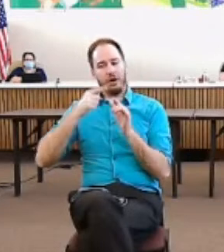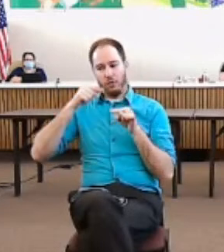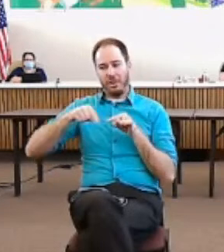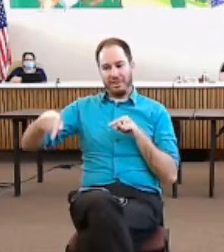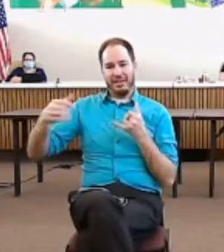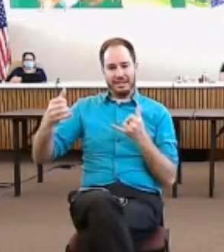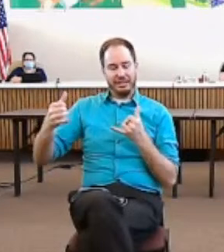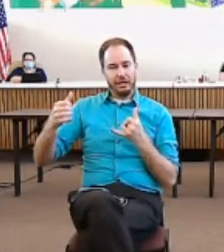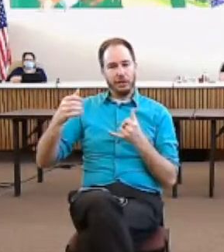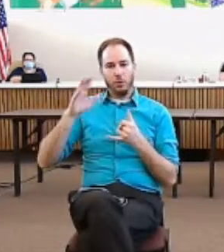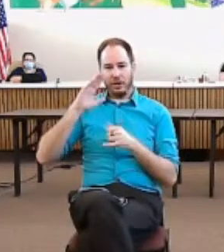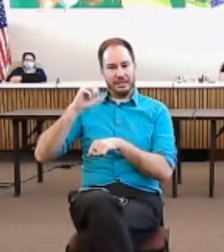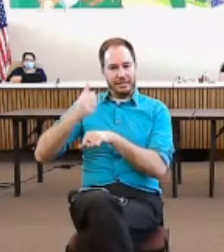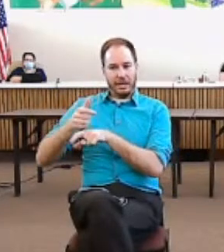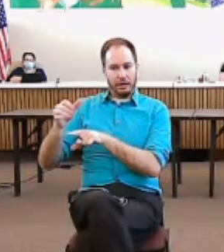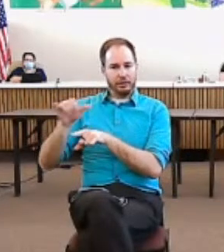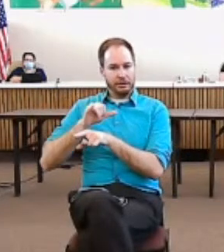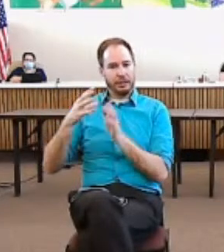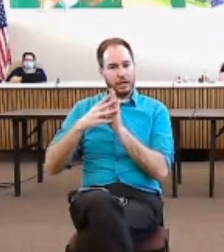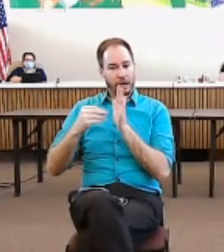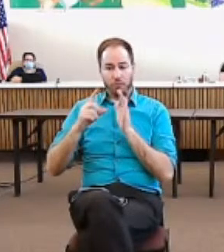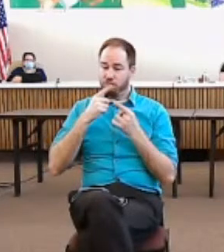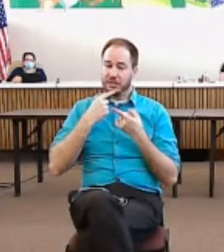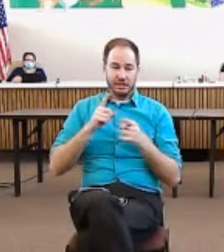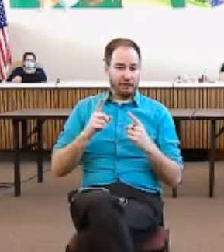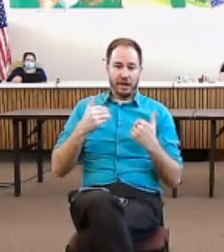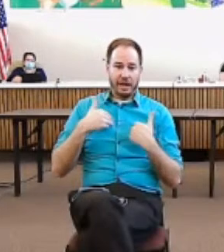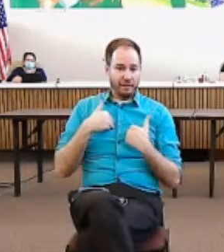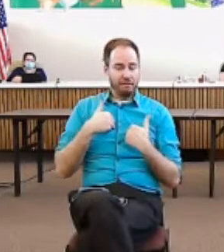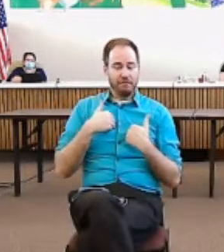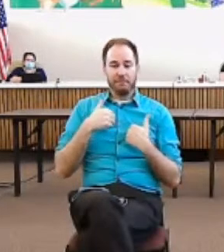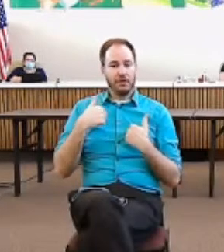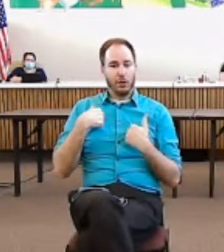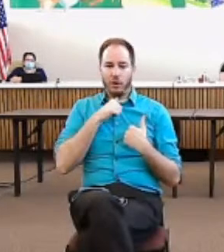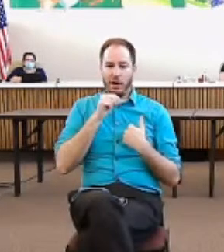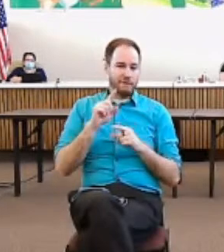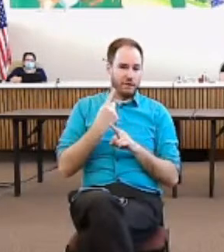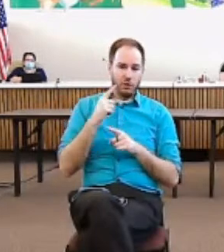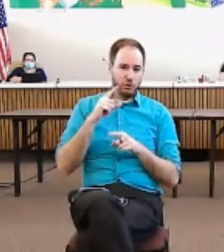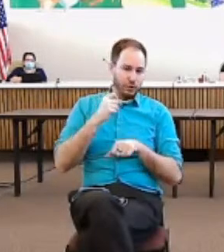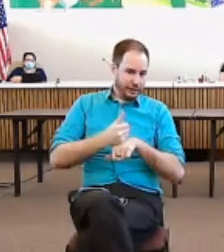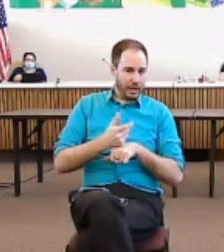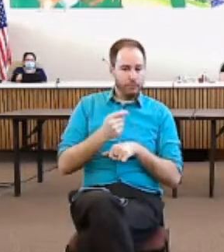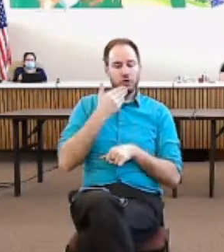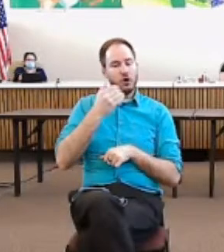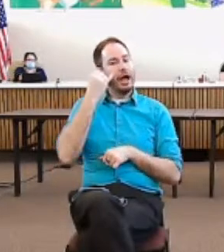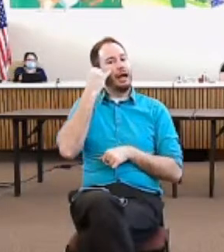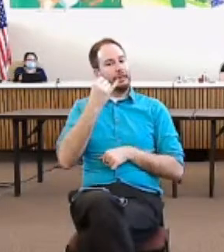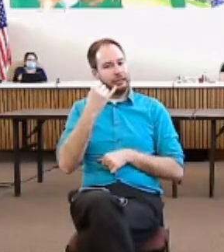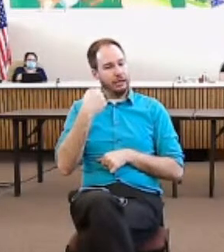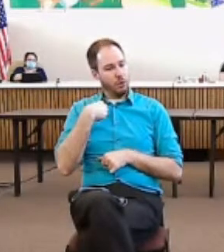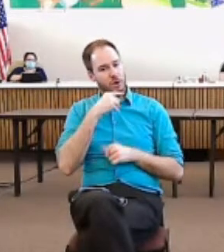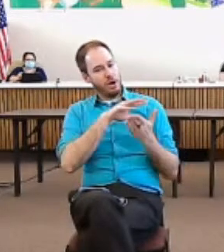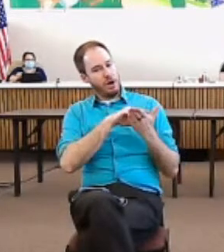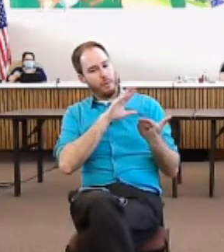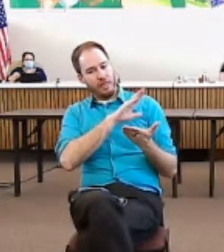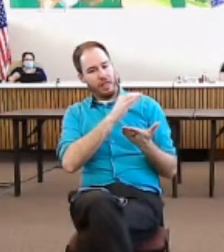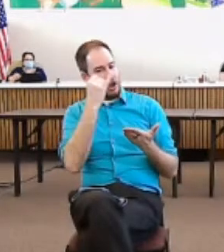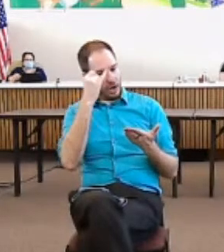regional Masonic care community. Highly successful. We're not the first to do it, but it's a good idea. It's a good idea to do